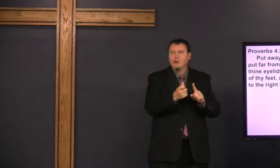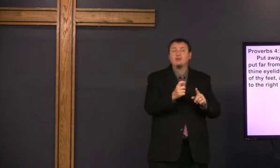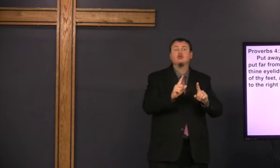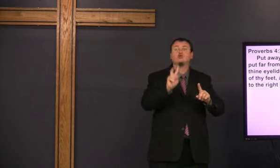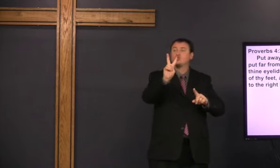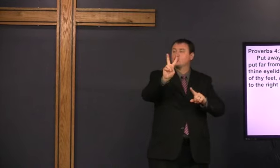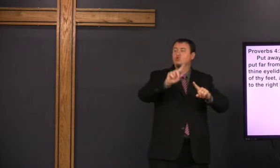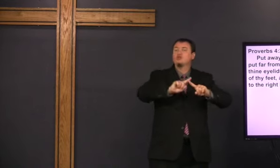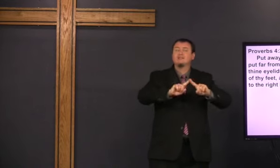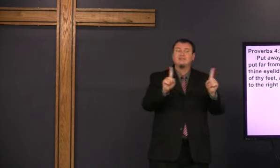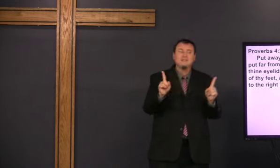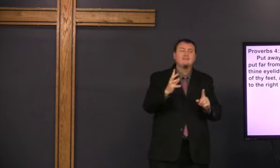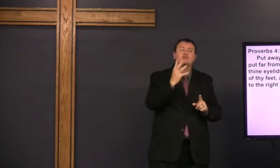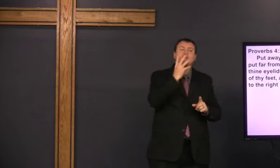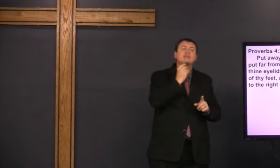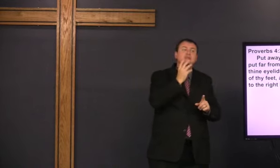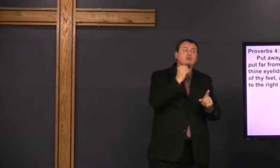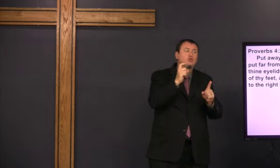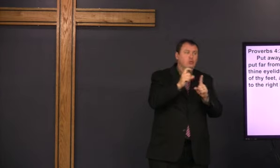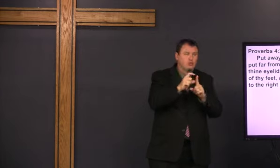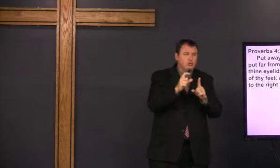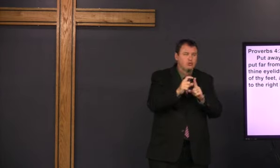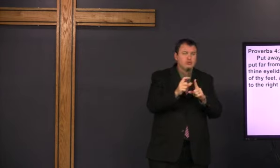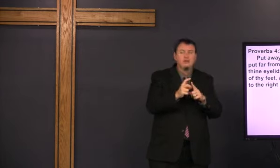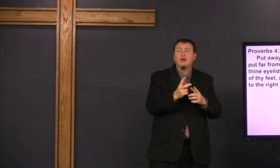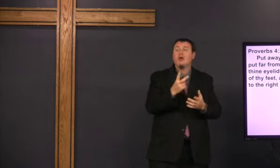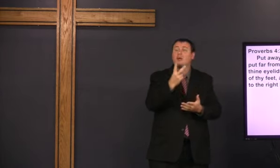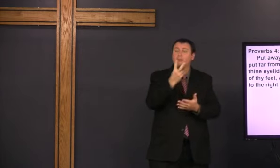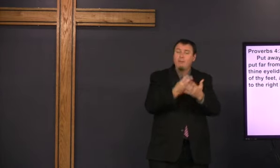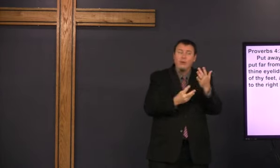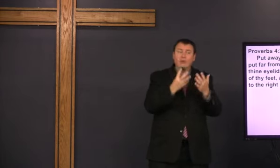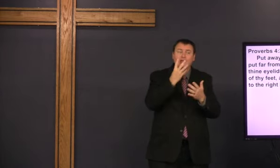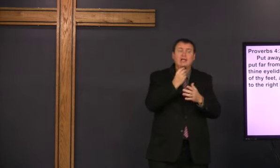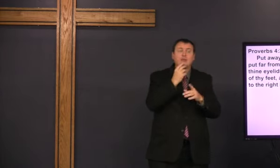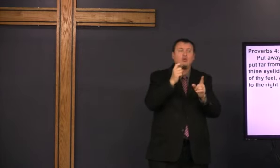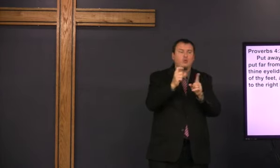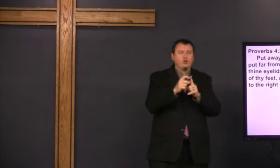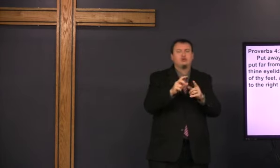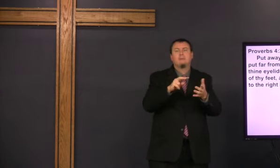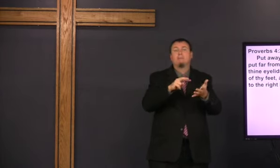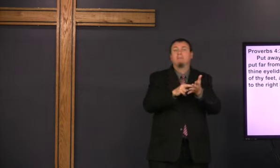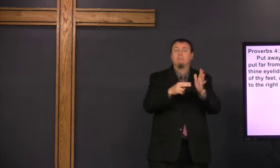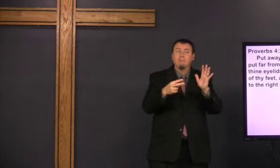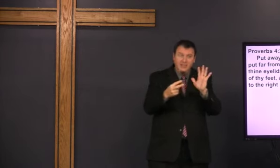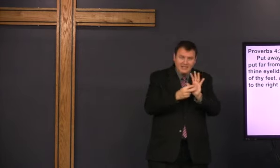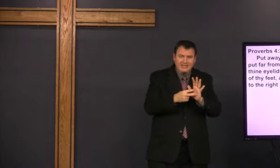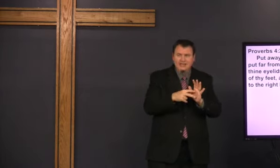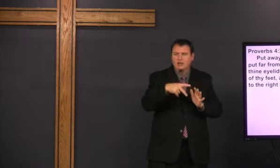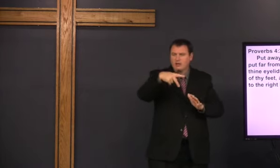But the best way to translate this is from the Hebrew word, and both mean